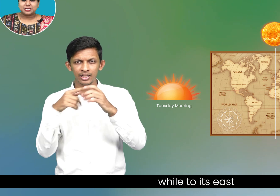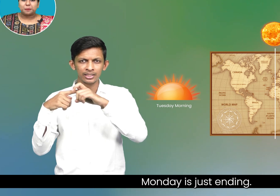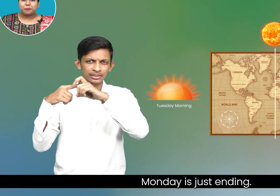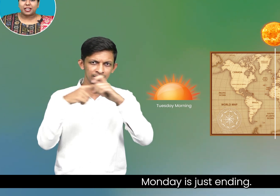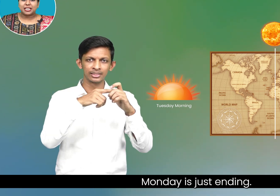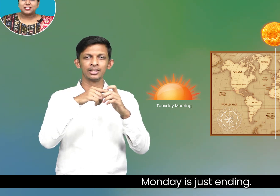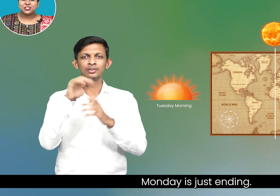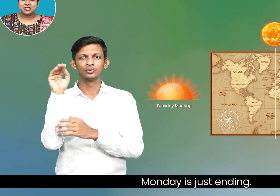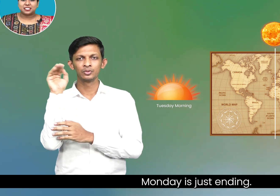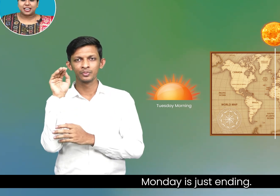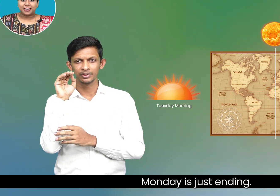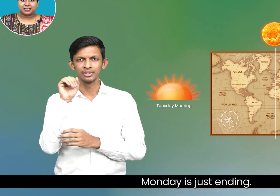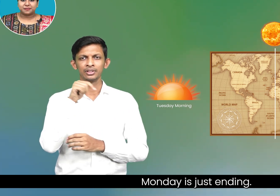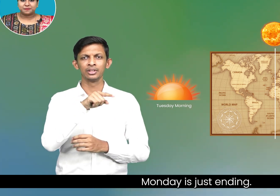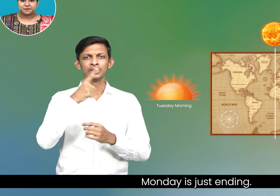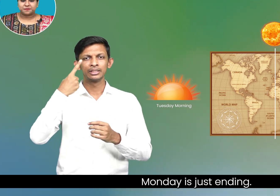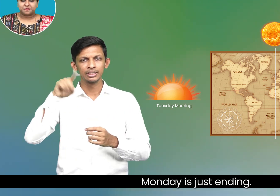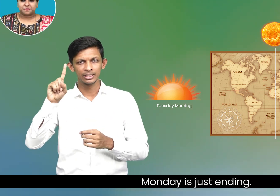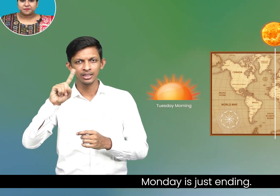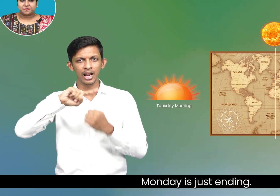east, Monday is just ending.